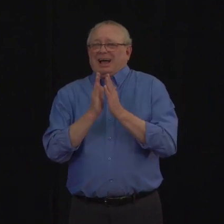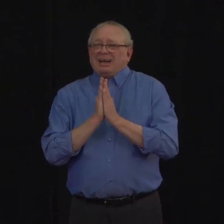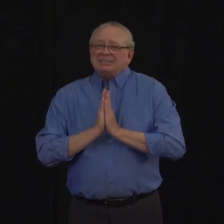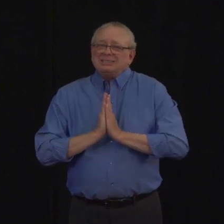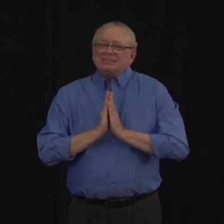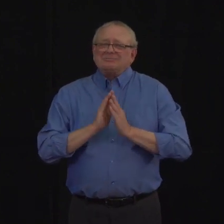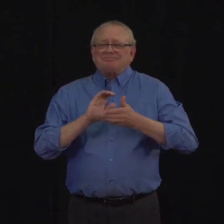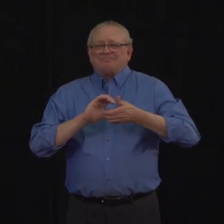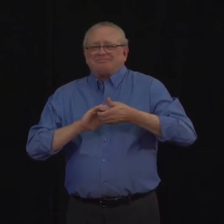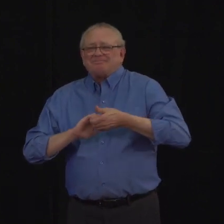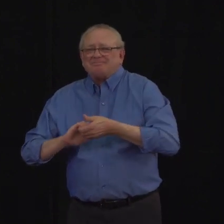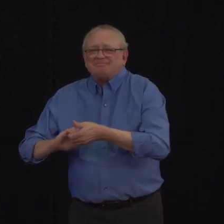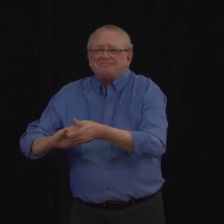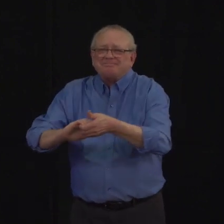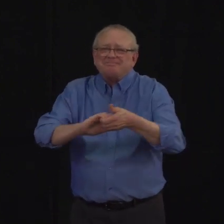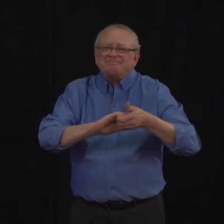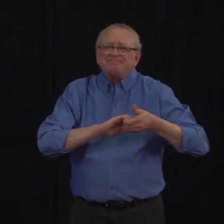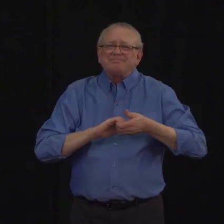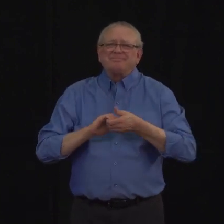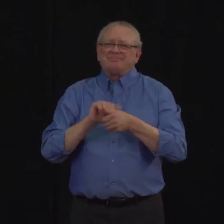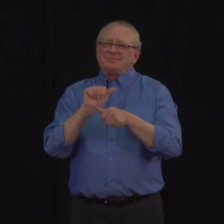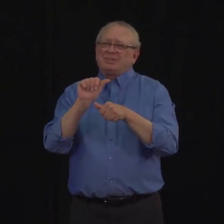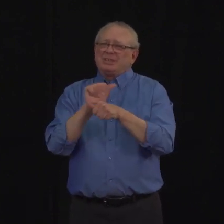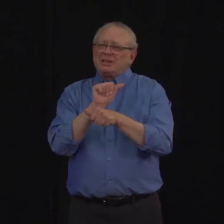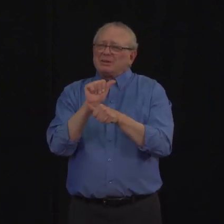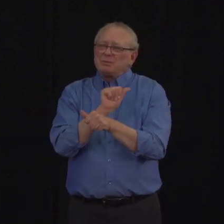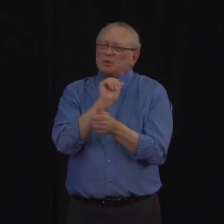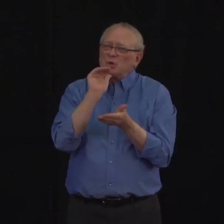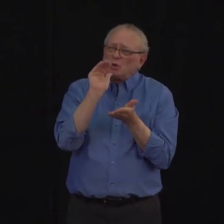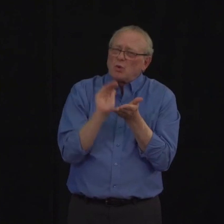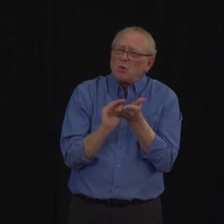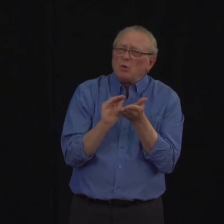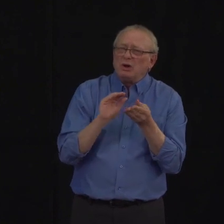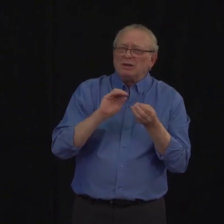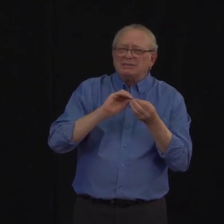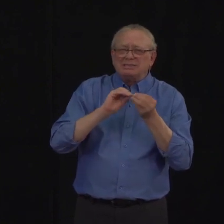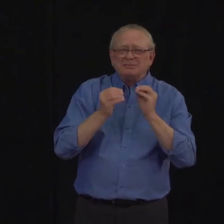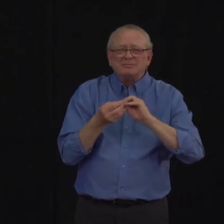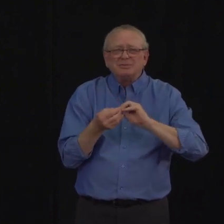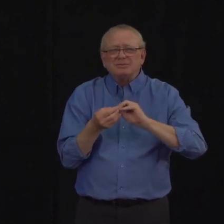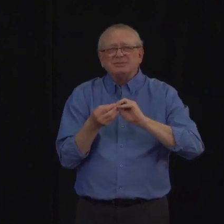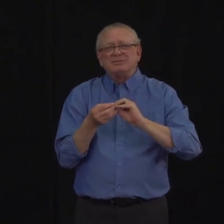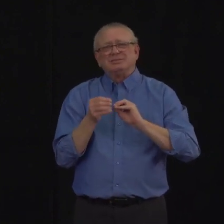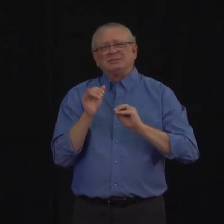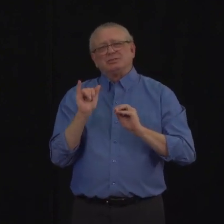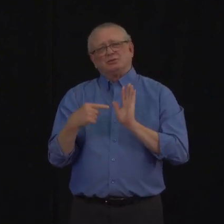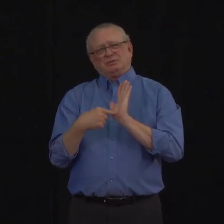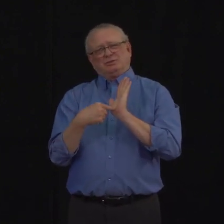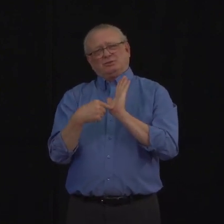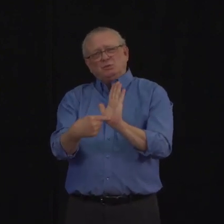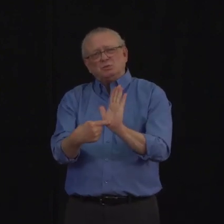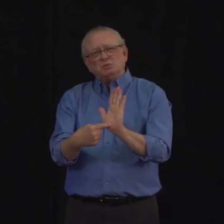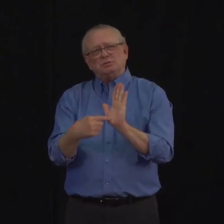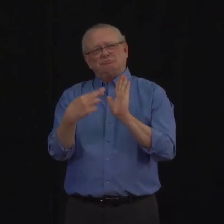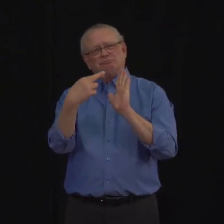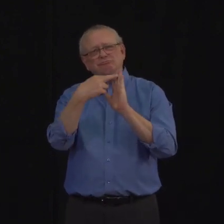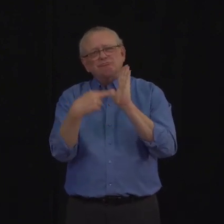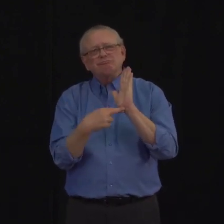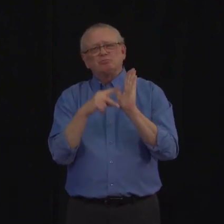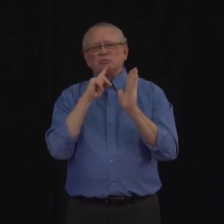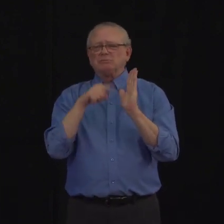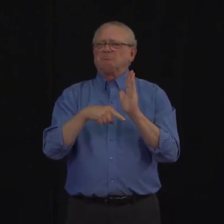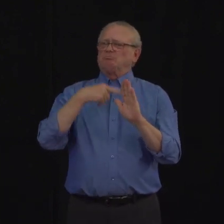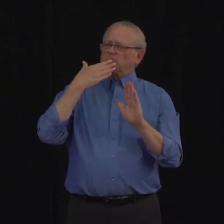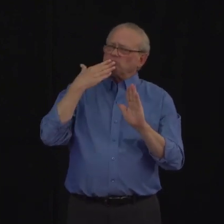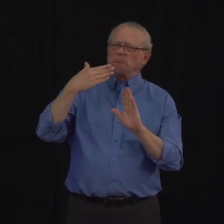have had a low number of cases is because of what we've done together, and we need to continue to protect those who are most vulnerable in our